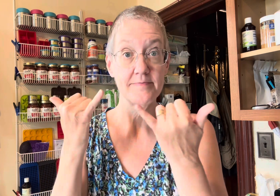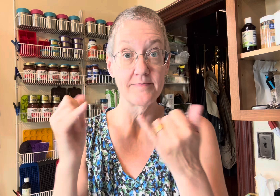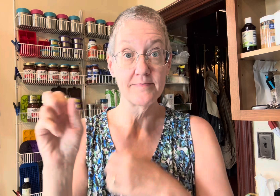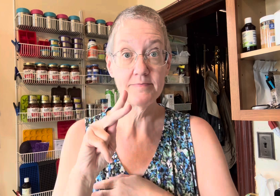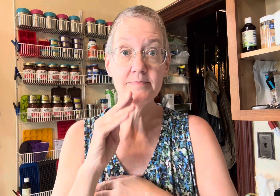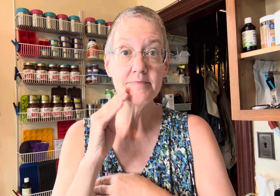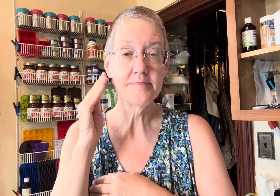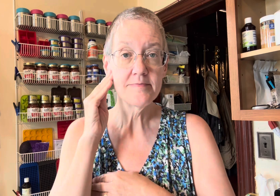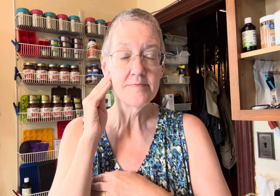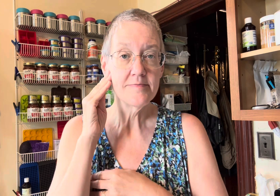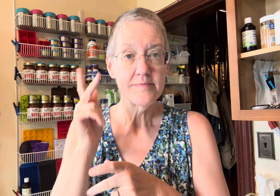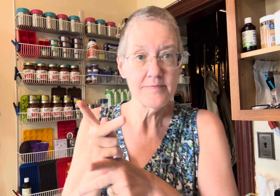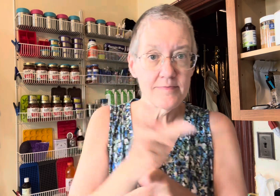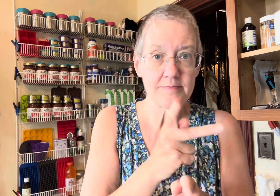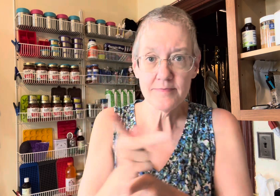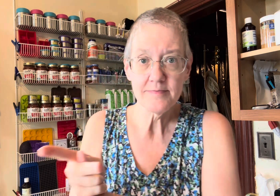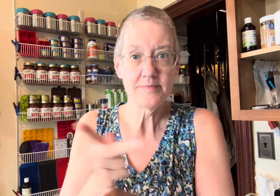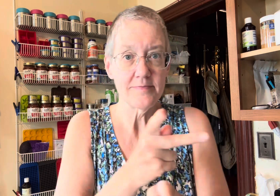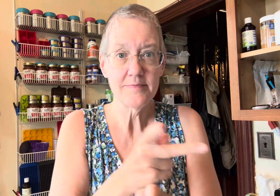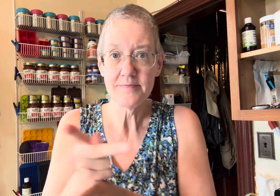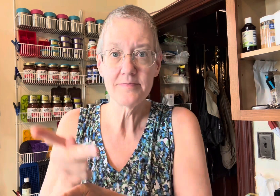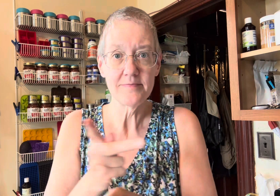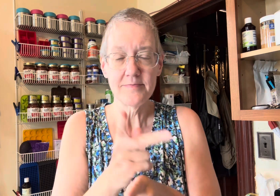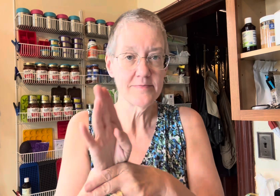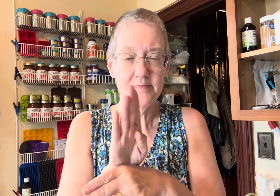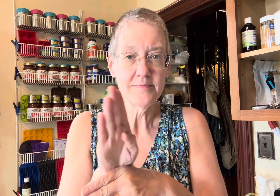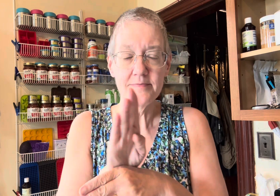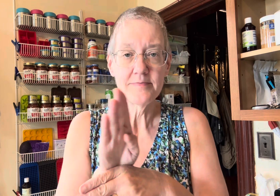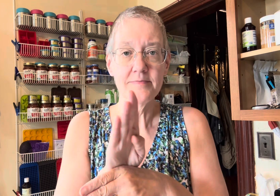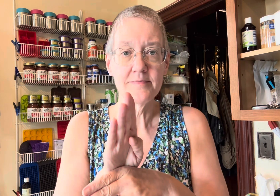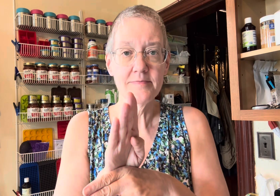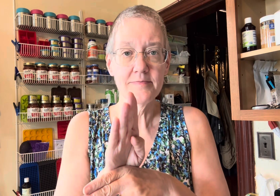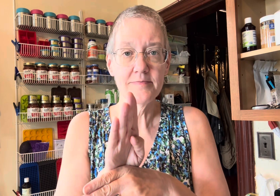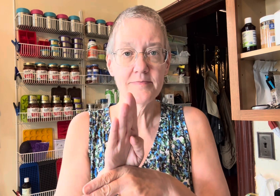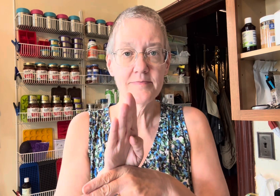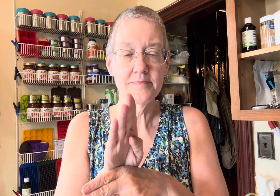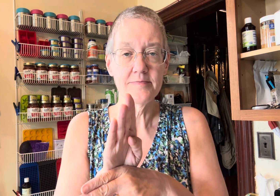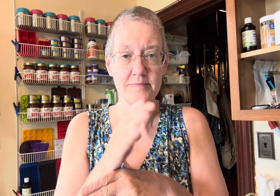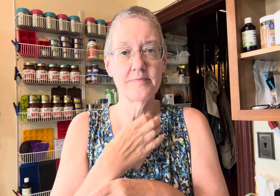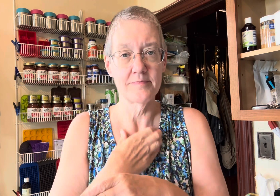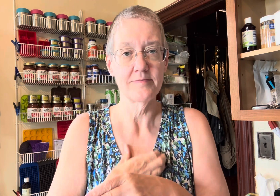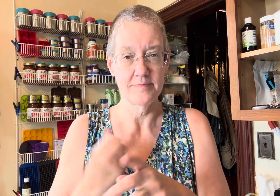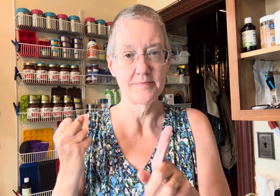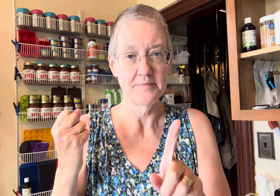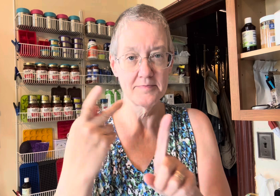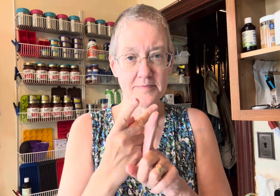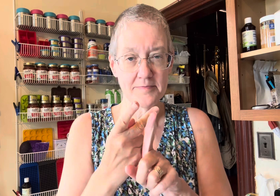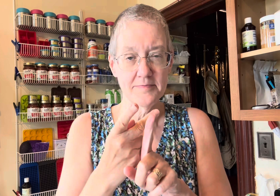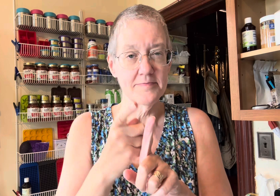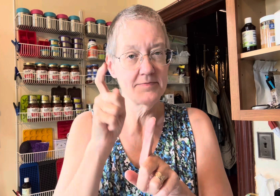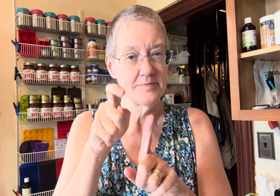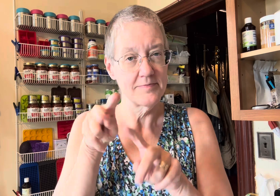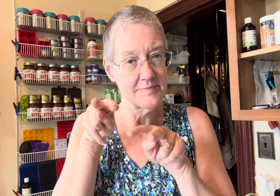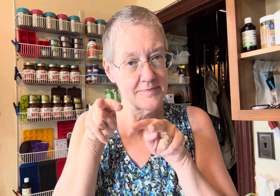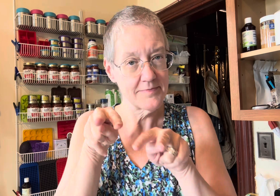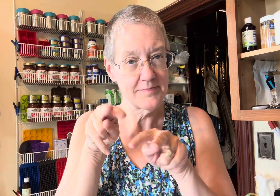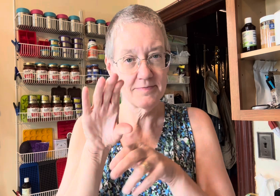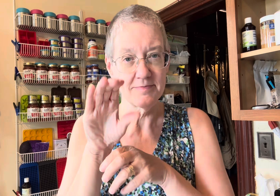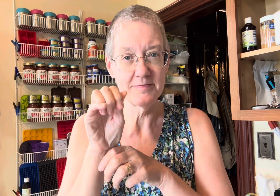I ate less, but now that I'm back home and I'm so busy taking care of Dale that I'm hungry. So I'm really